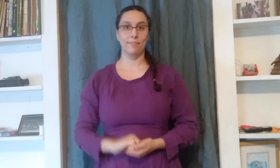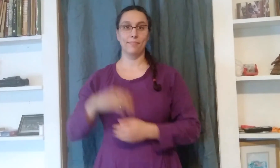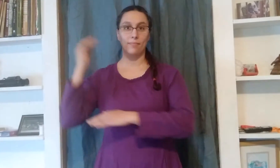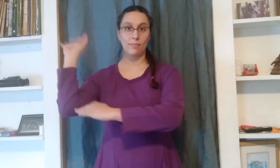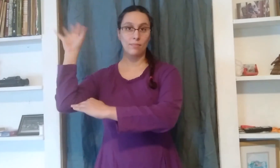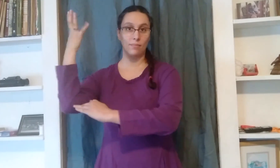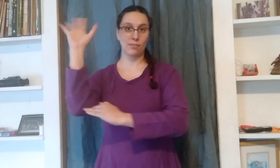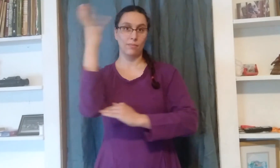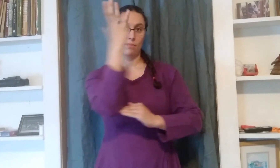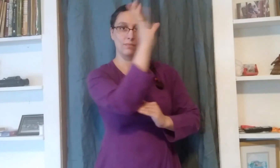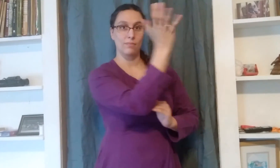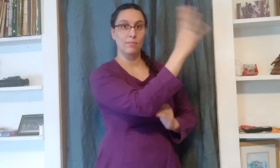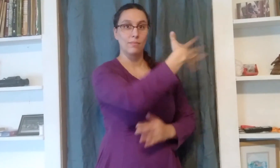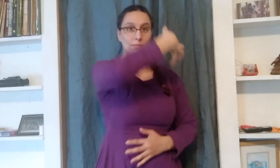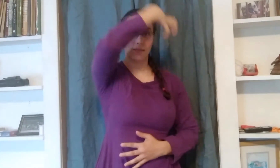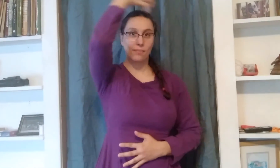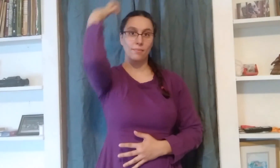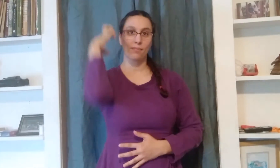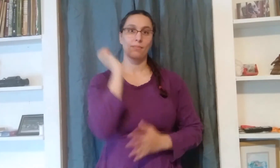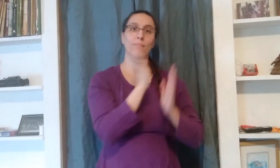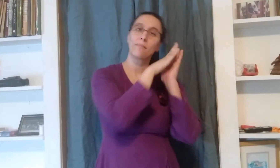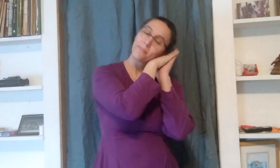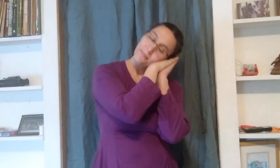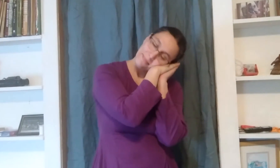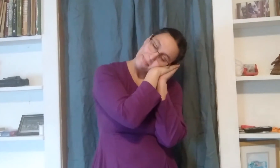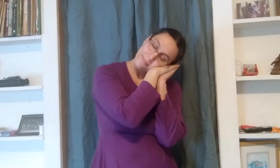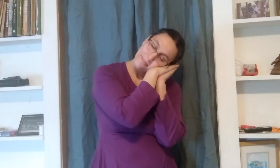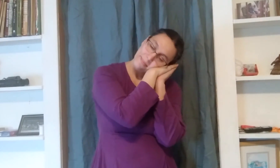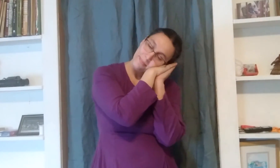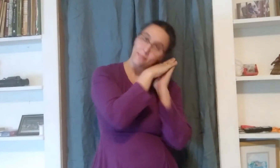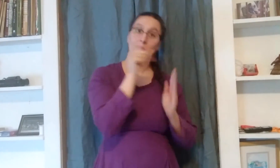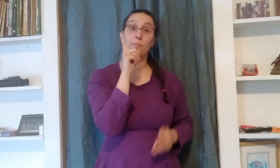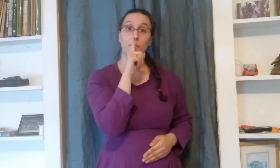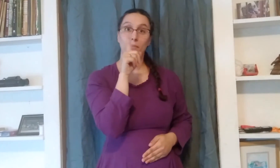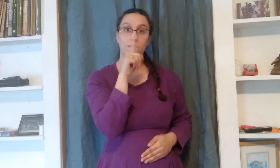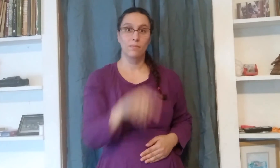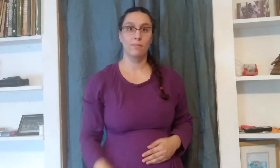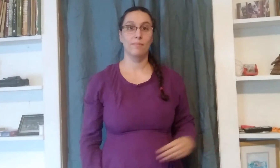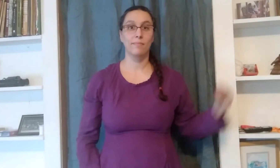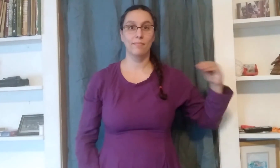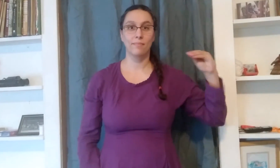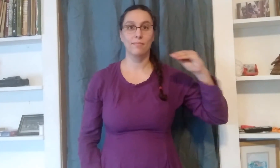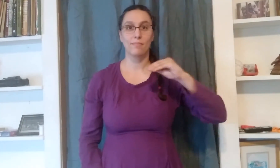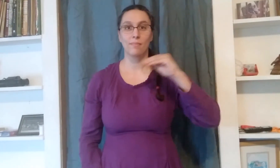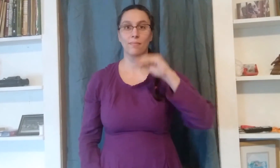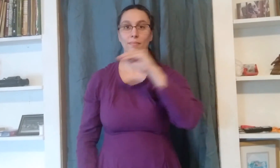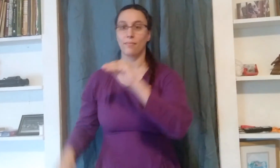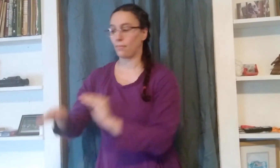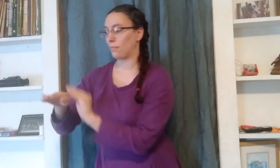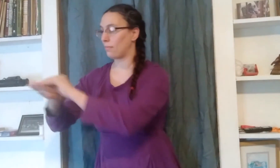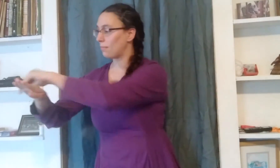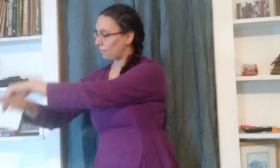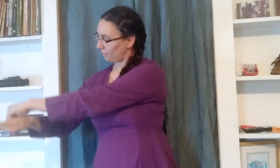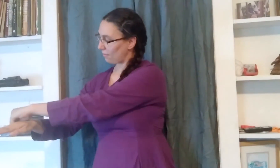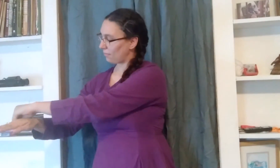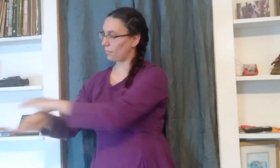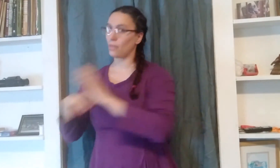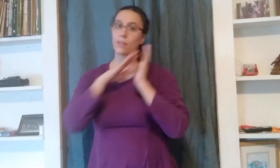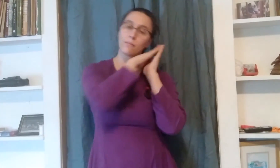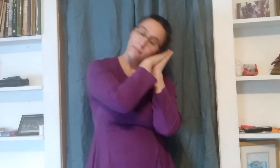A lion was sleeping in the forest one day when a mouse came scampering by and ran over his paw. This woke the